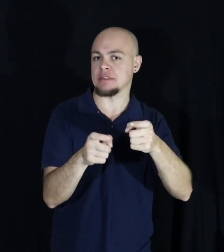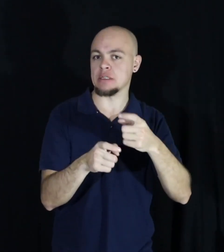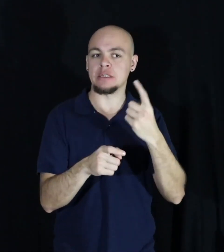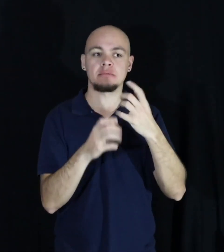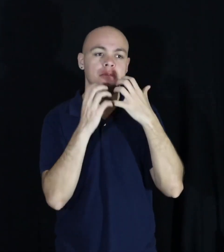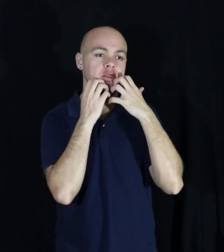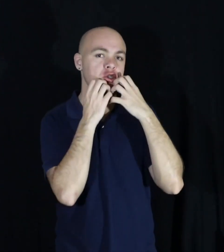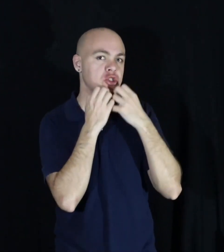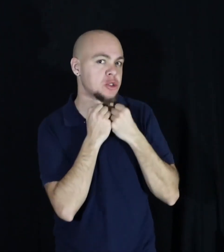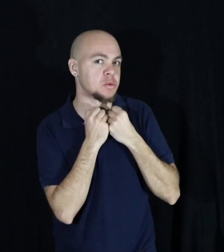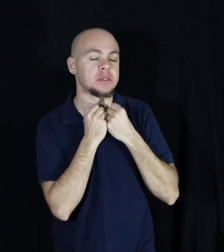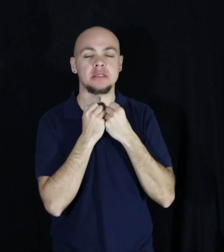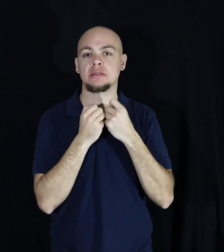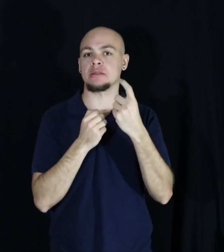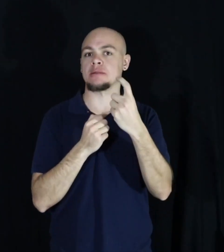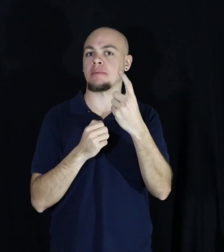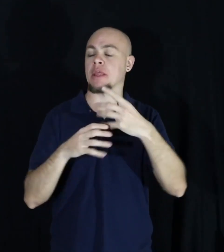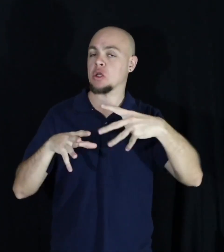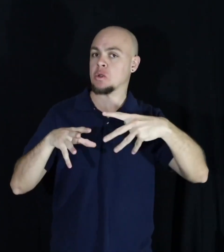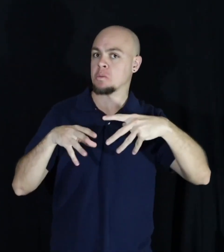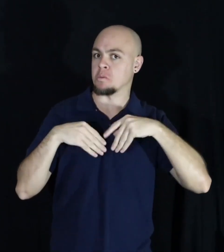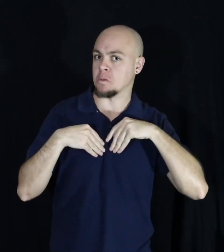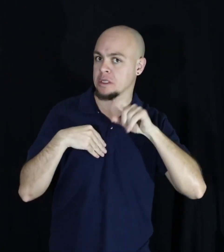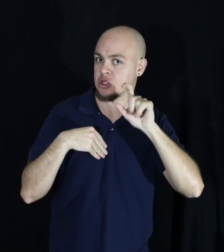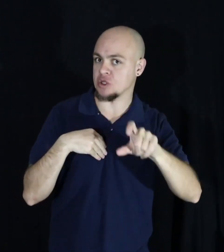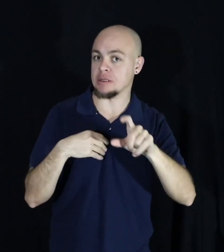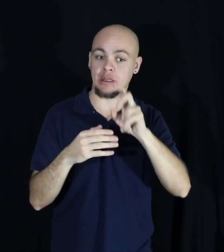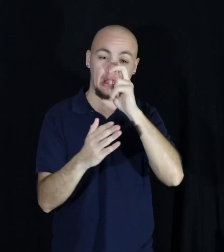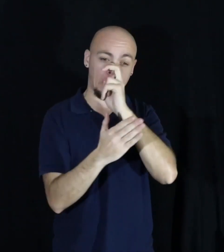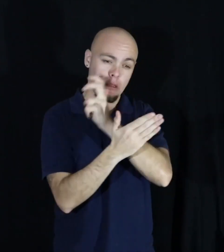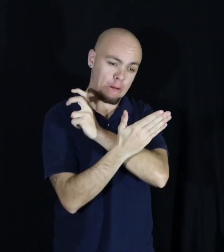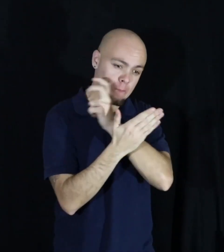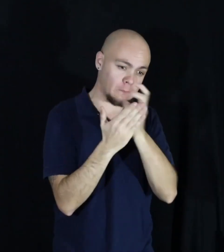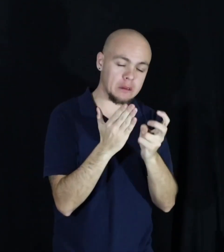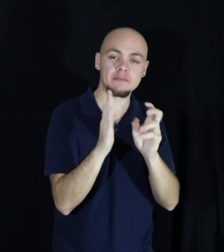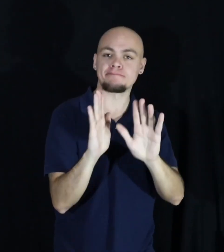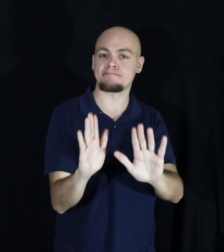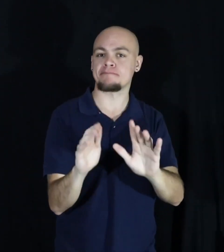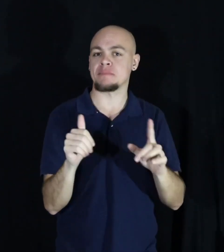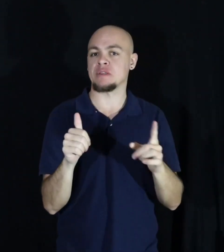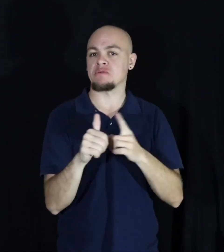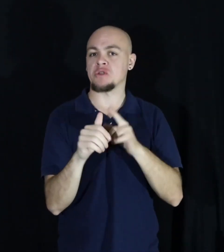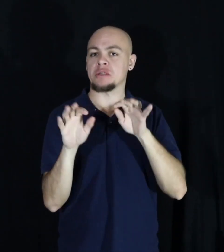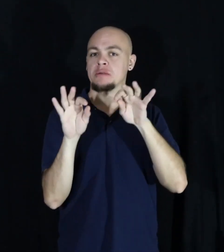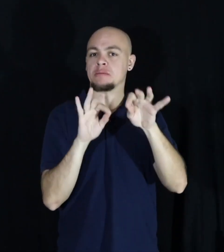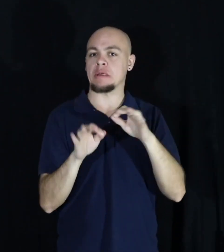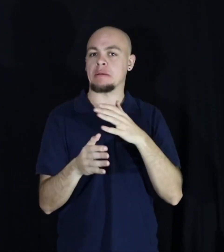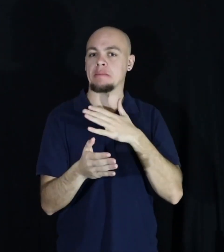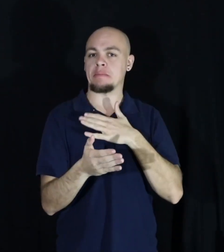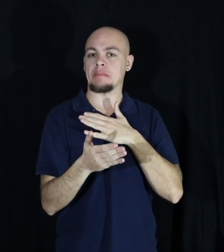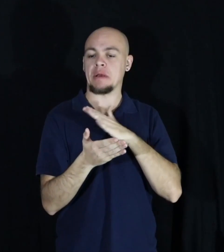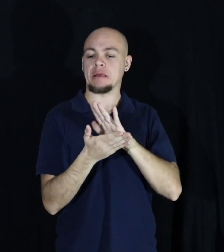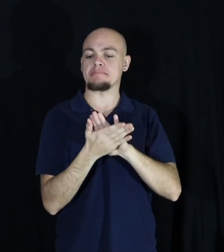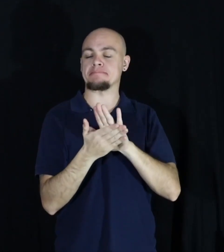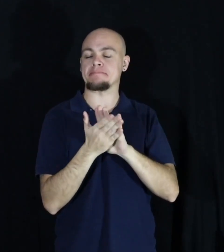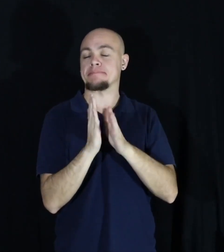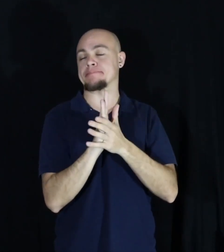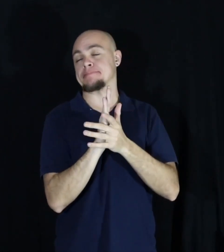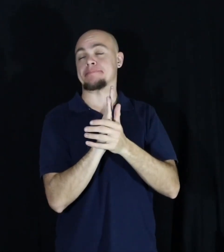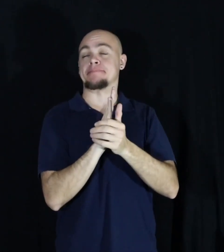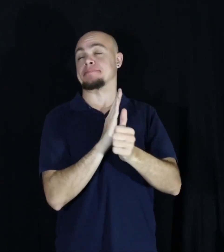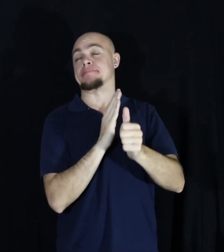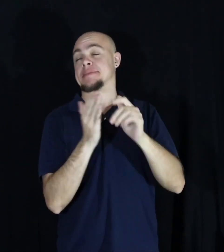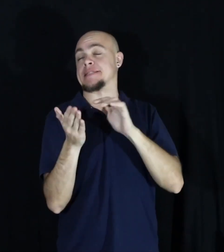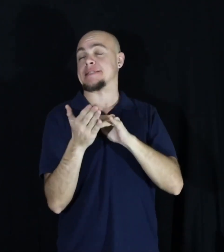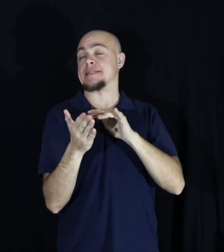to be embraced. Now, before I get too far into this, allow me to explain my scholarly credentials in this area of